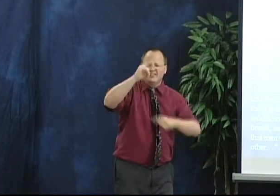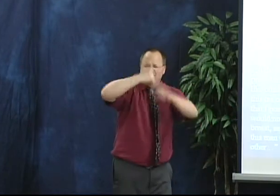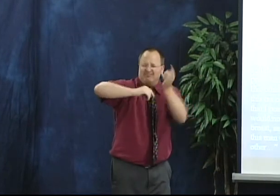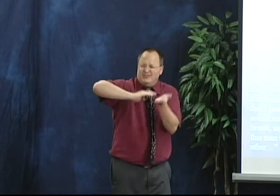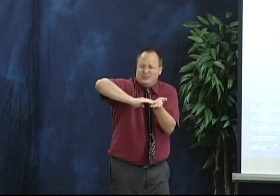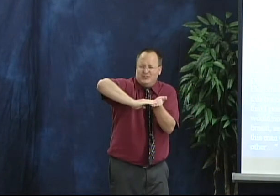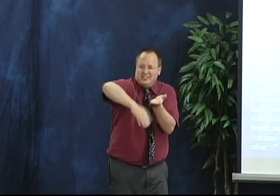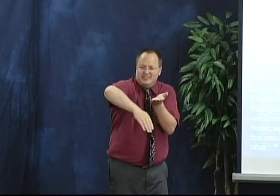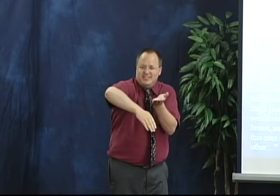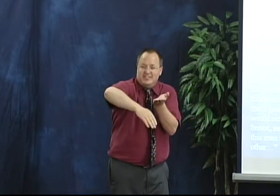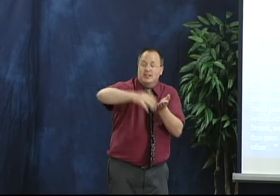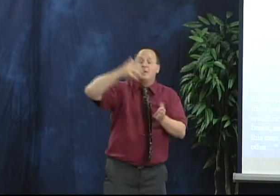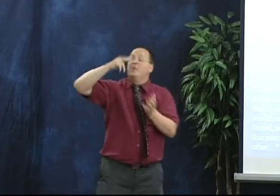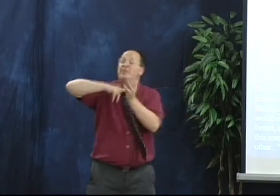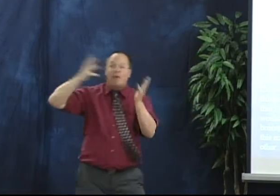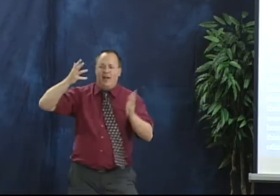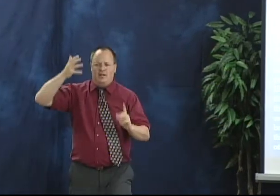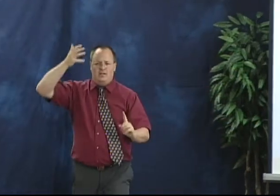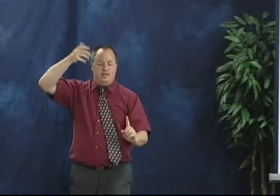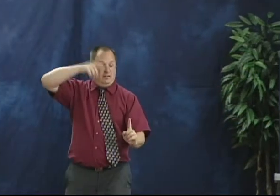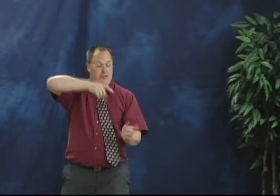house justified.